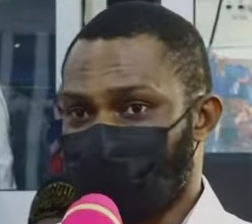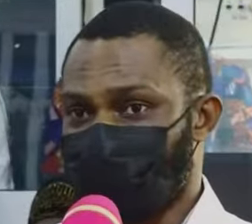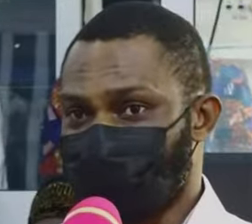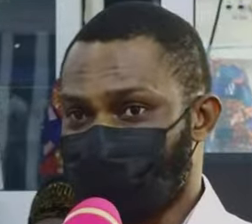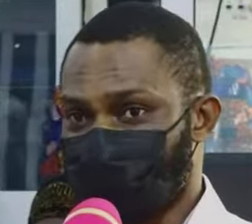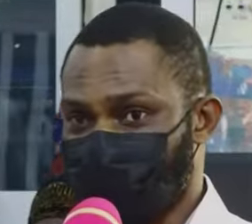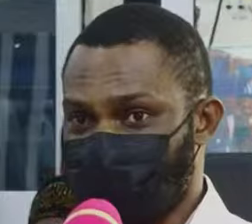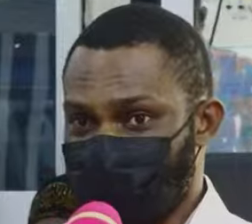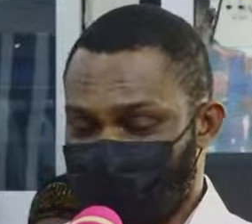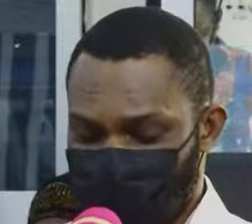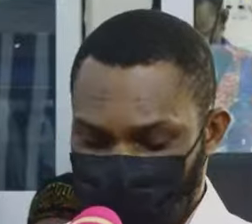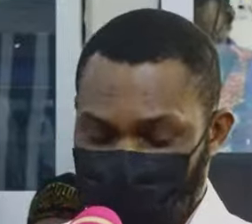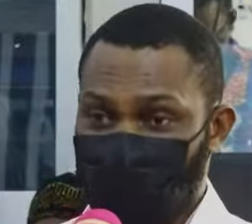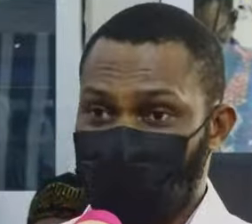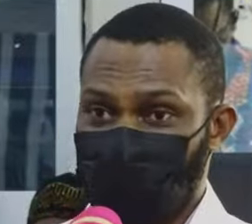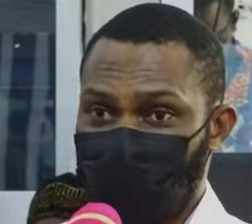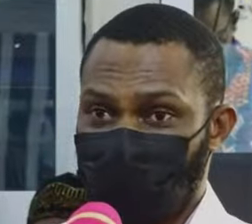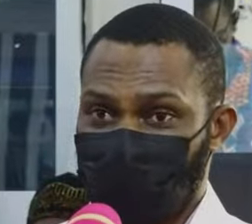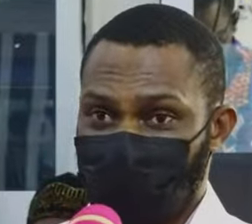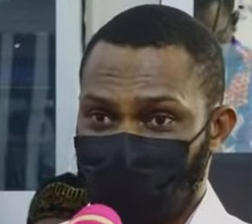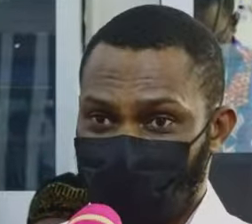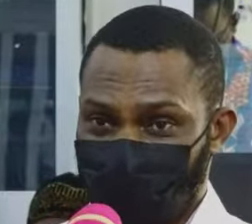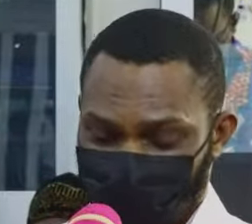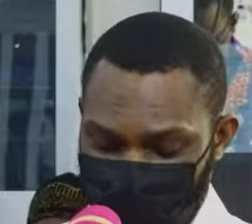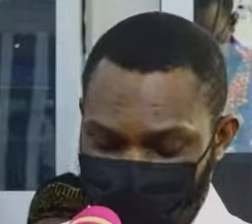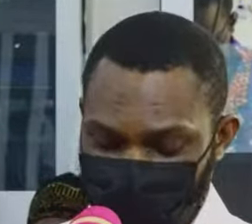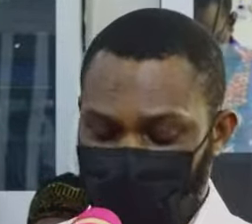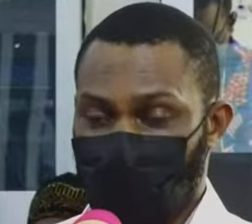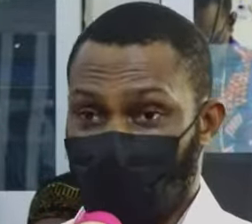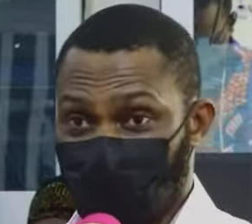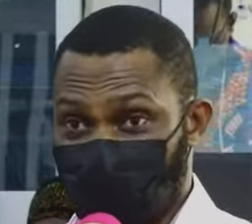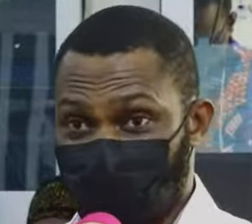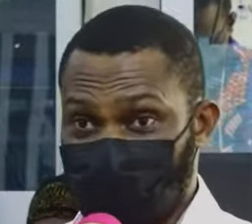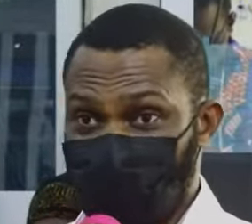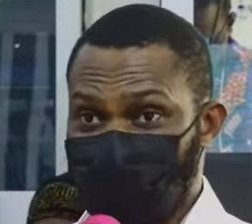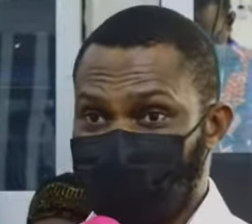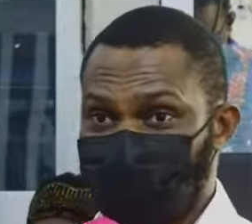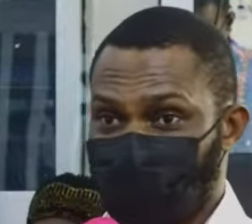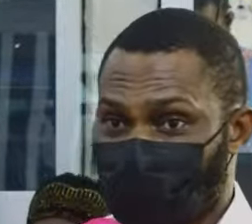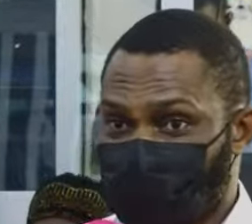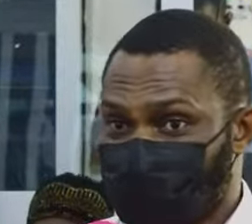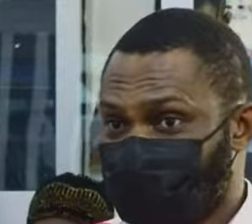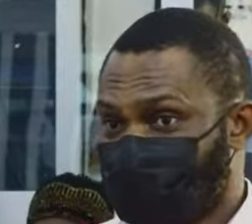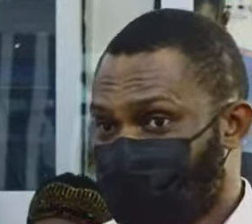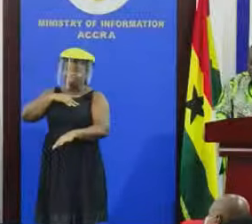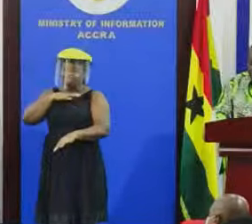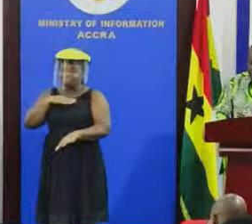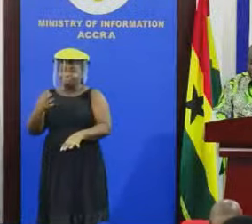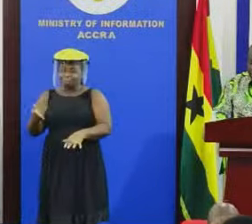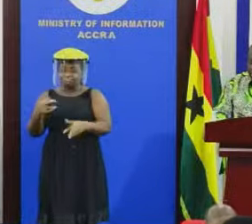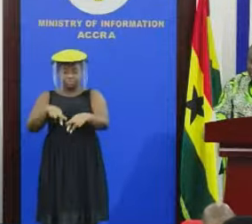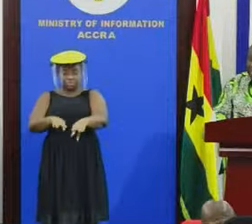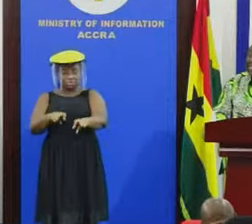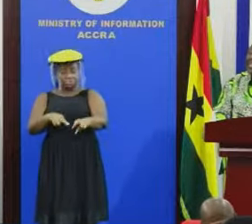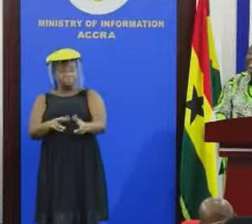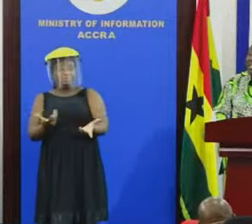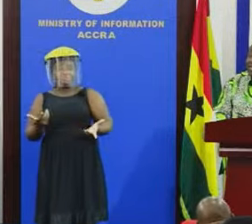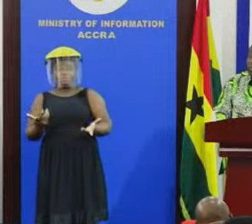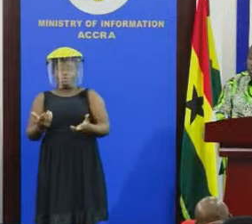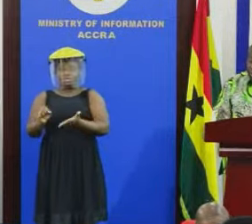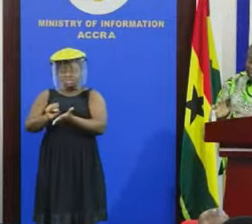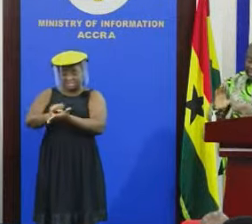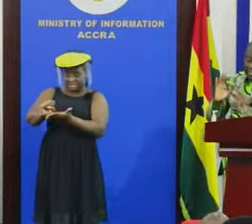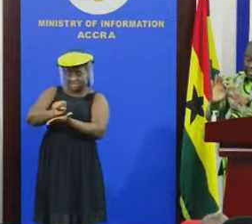on recalcitrant indigents who throw or dump refuse into our water bodies. Thank you. So can they also deal with